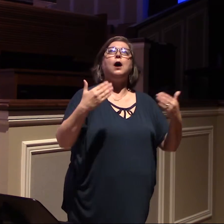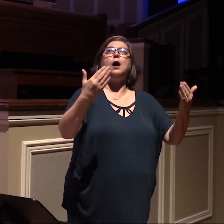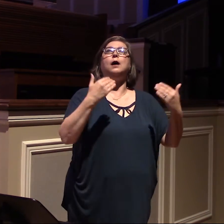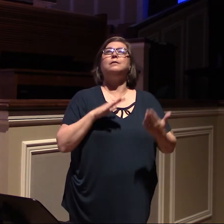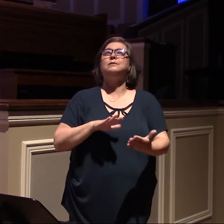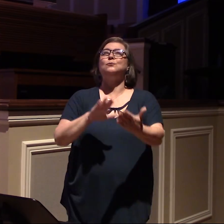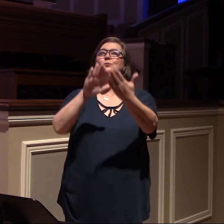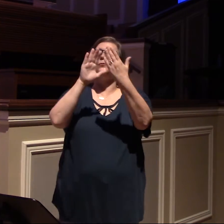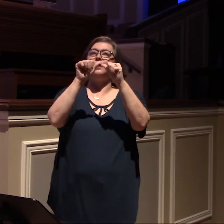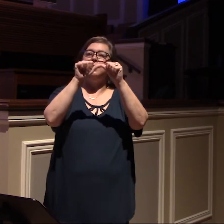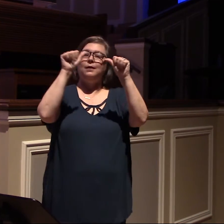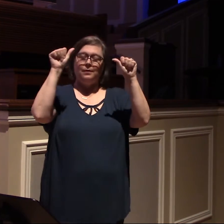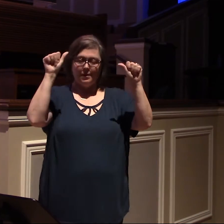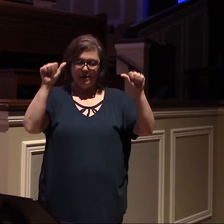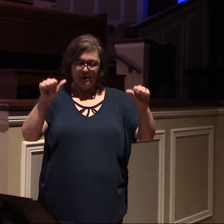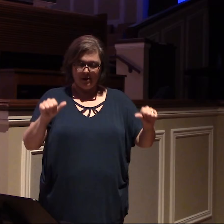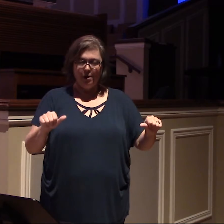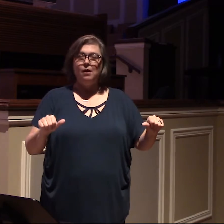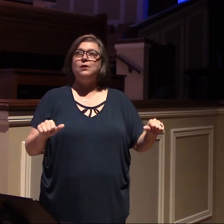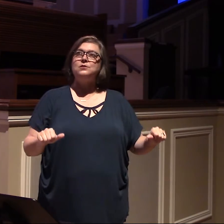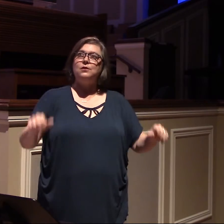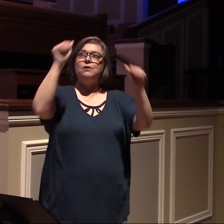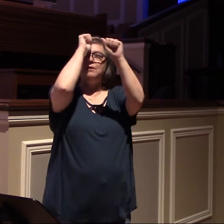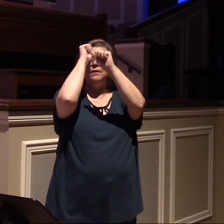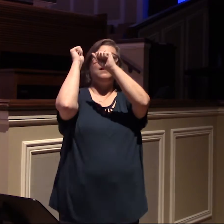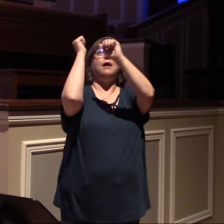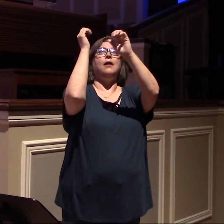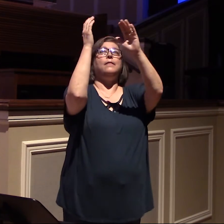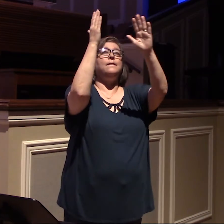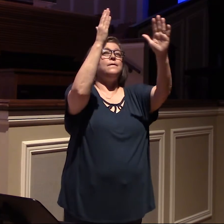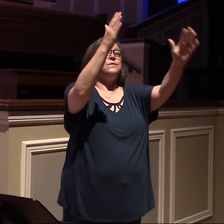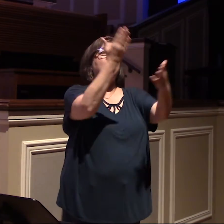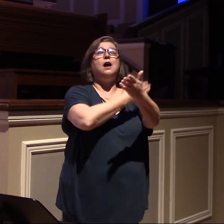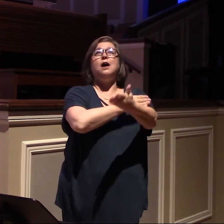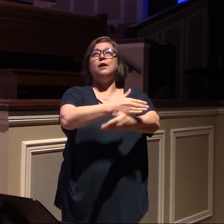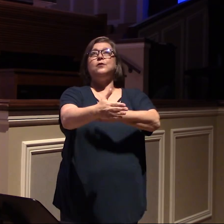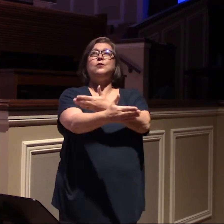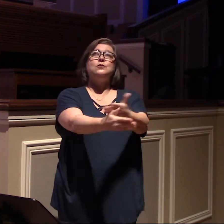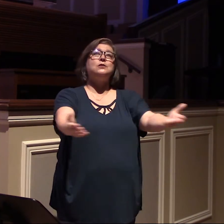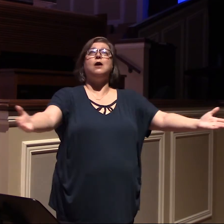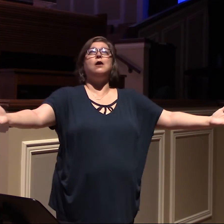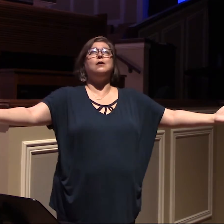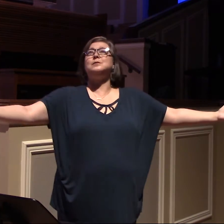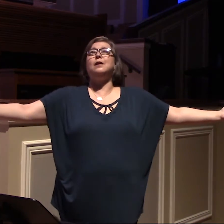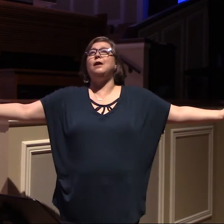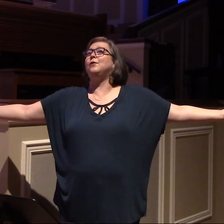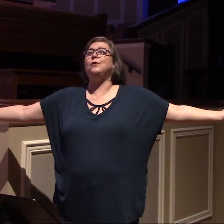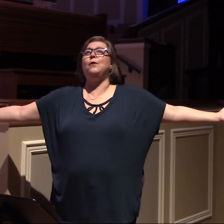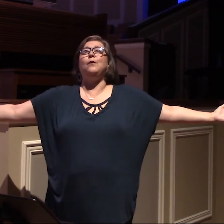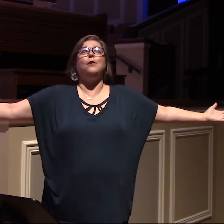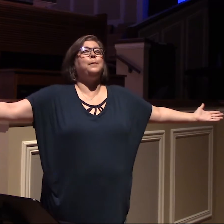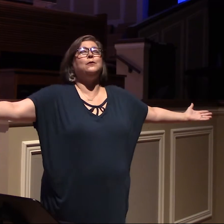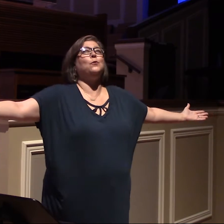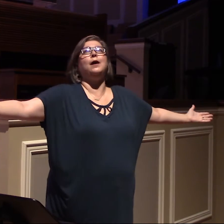Oh, come to the altar. The Father's arms